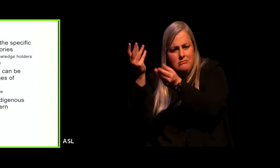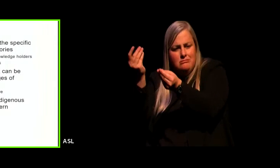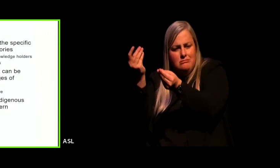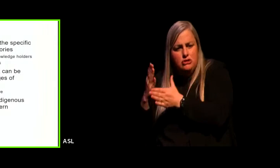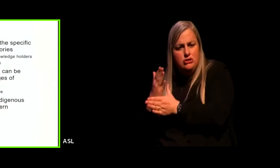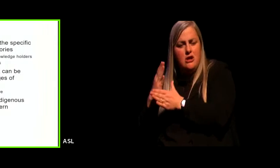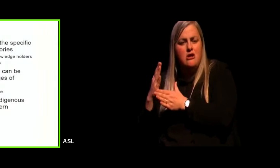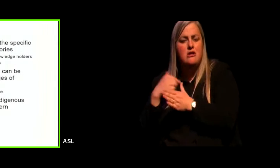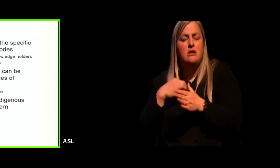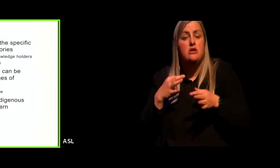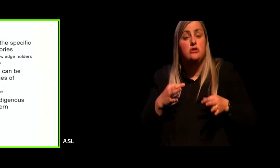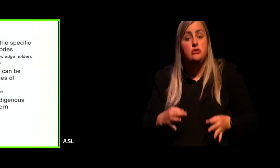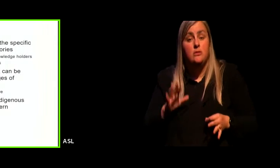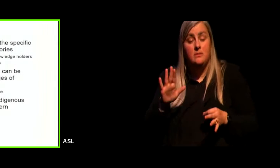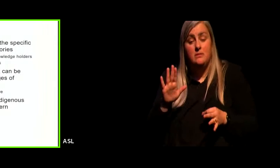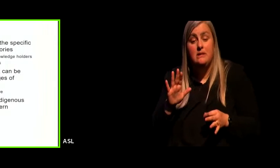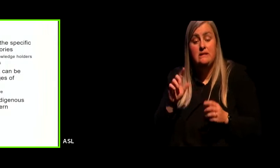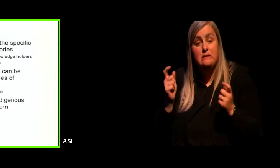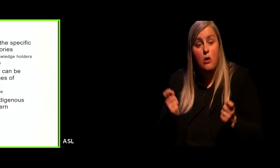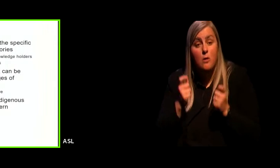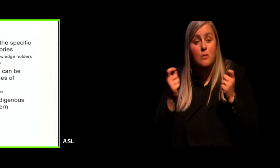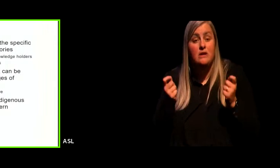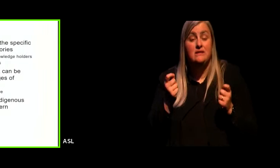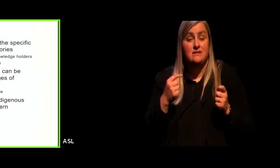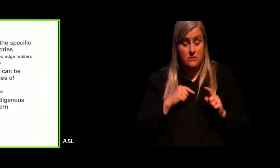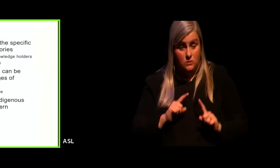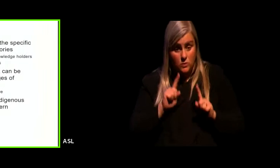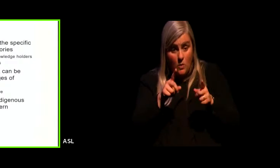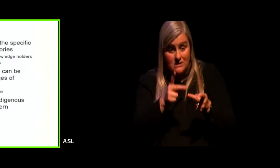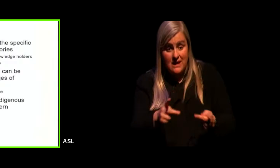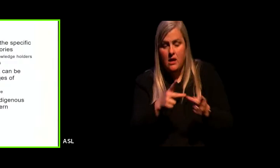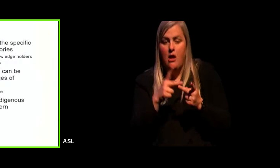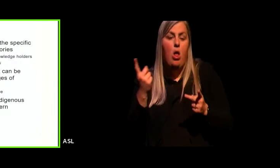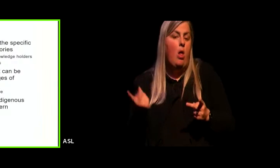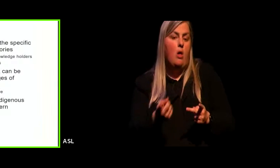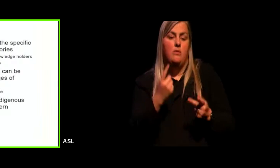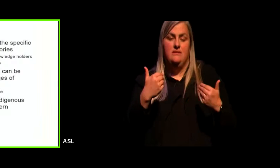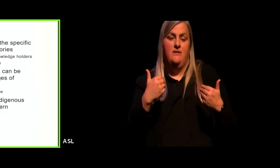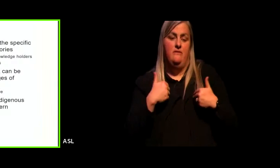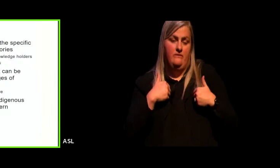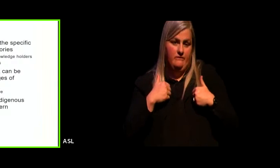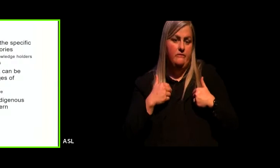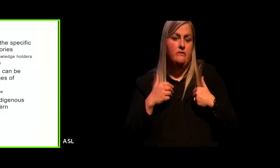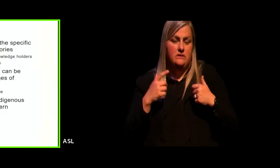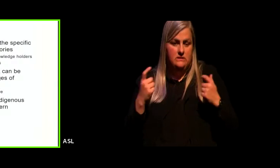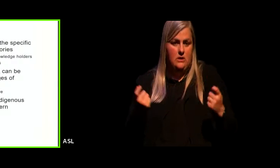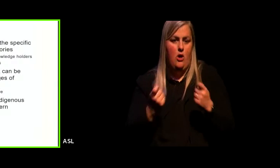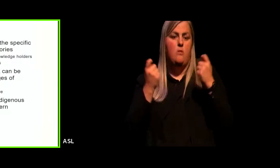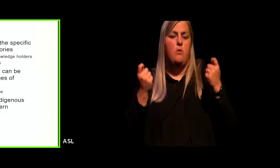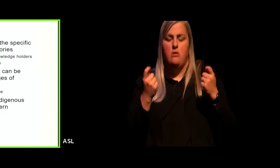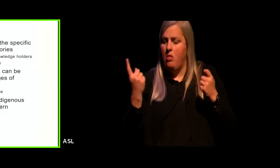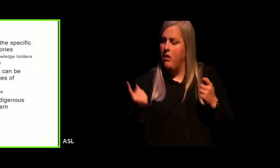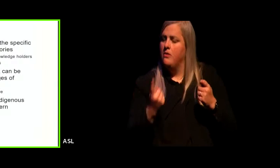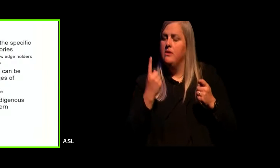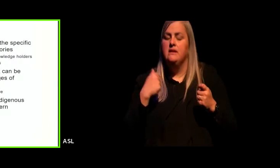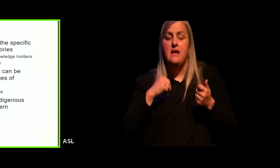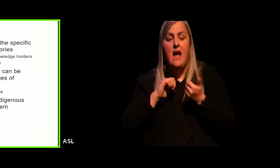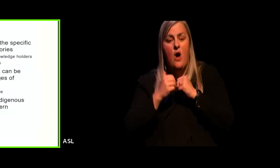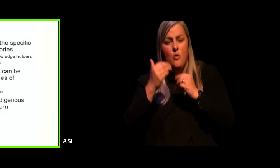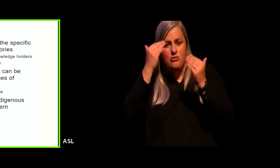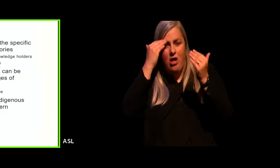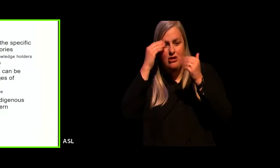place at the sites that we work. We always conduct ceremony when we're working on sites. Thinking about how knowledge has to be engaged all